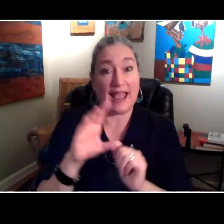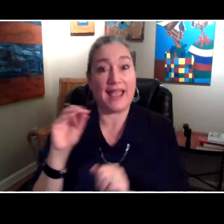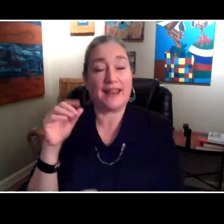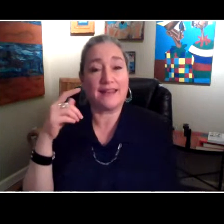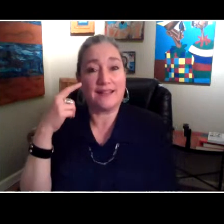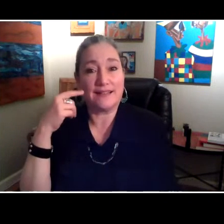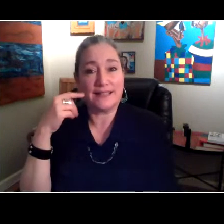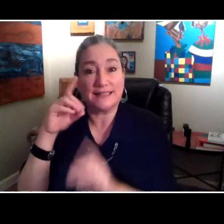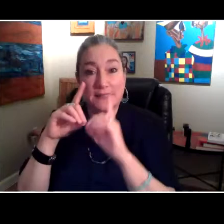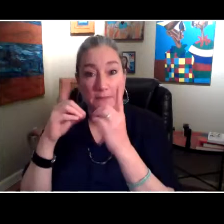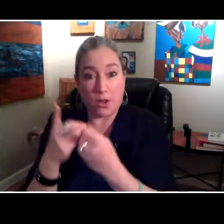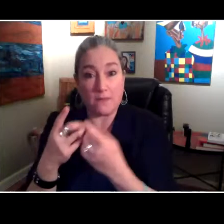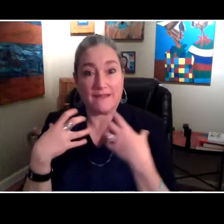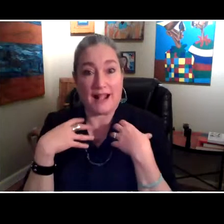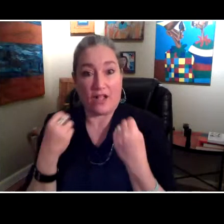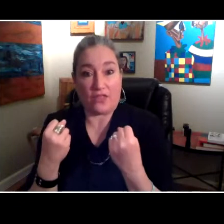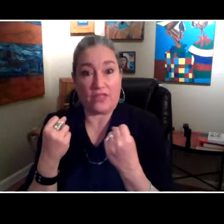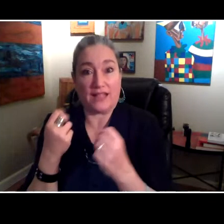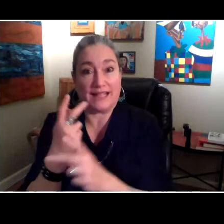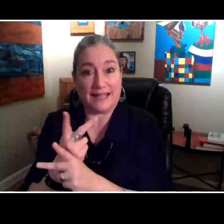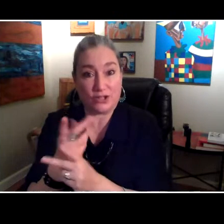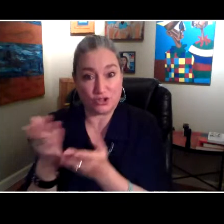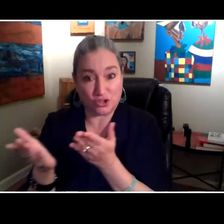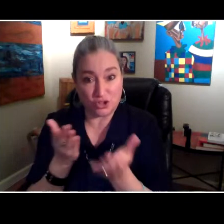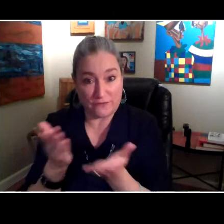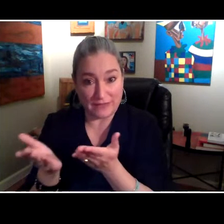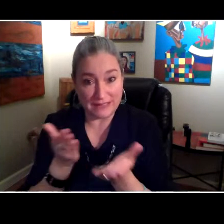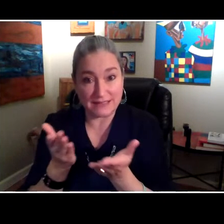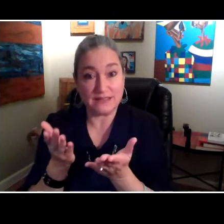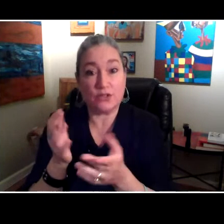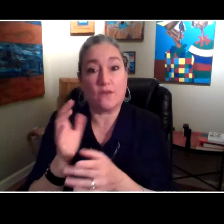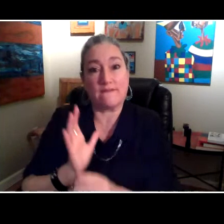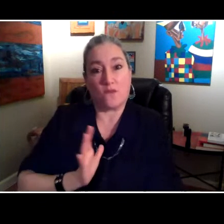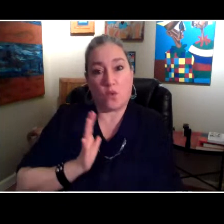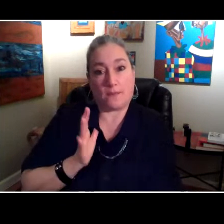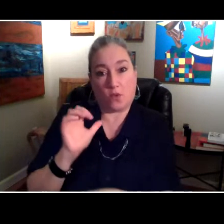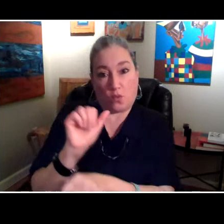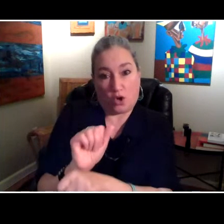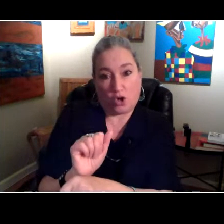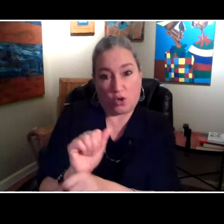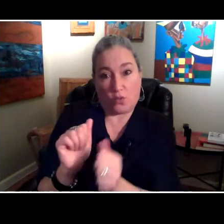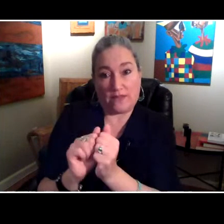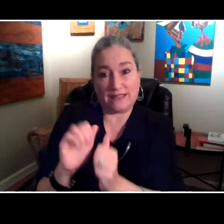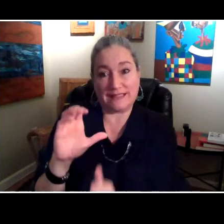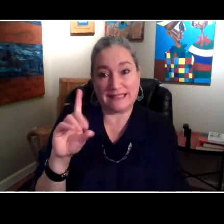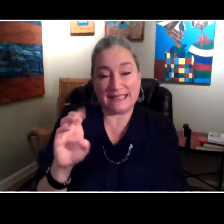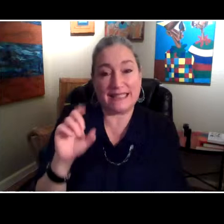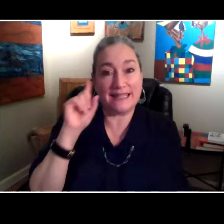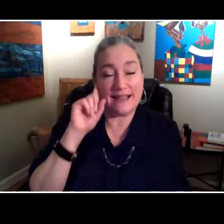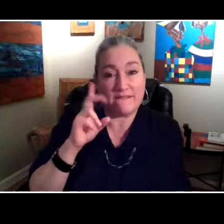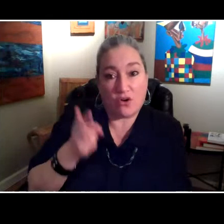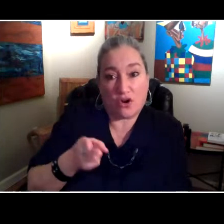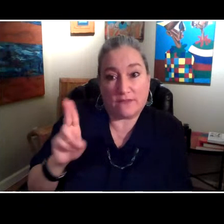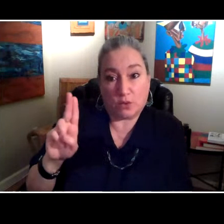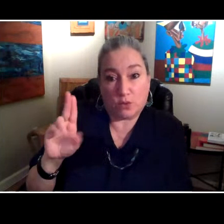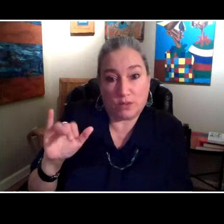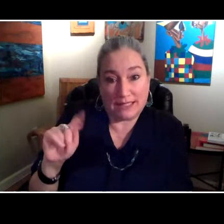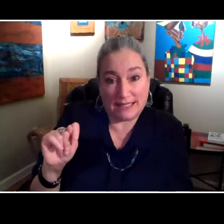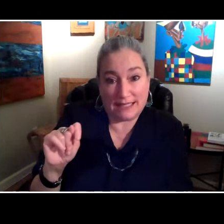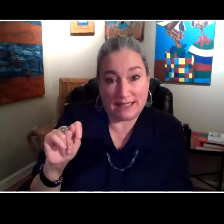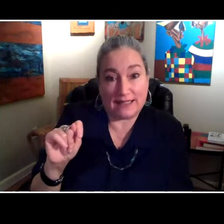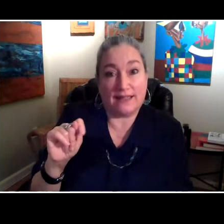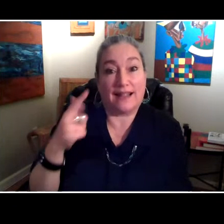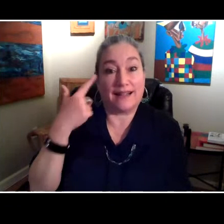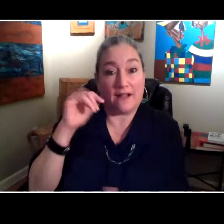systems. Second, CDE, the California Department of Education, and the Department of Healthcare Services can